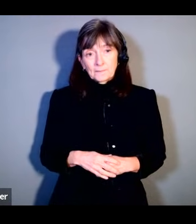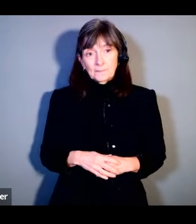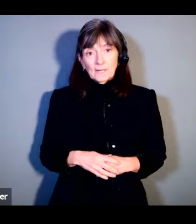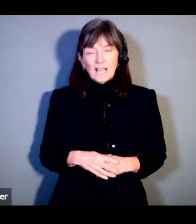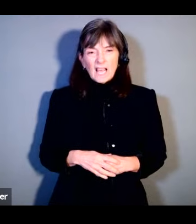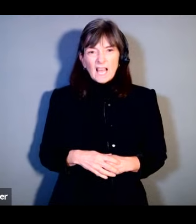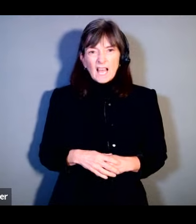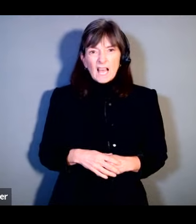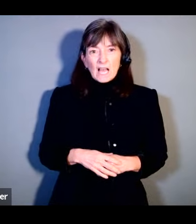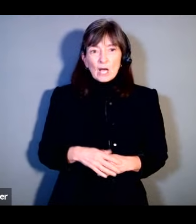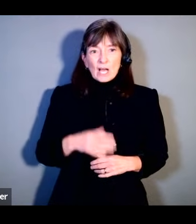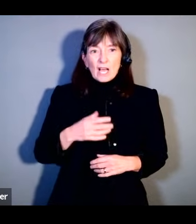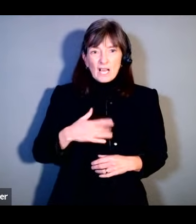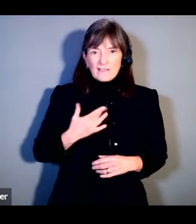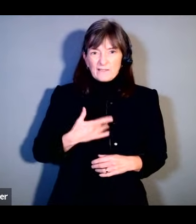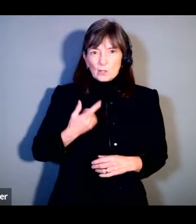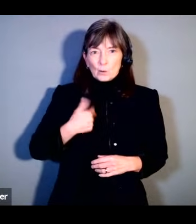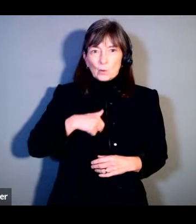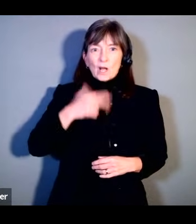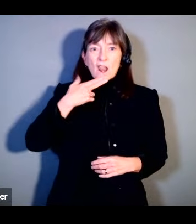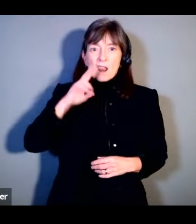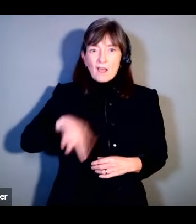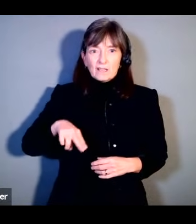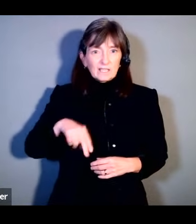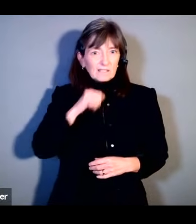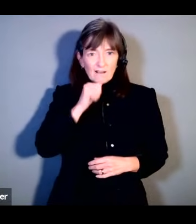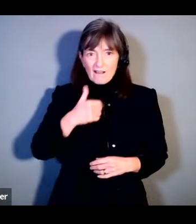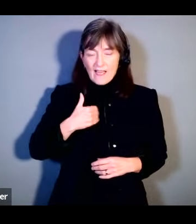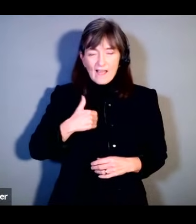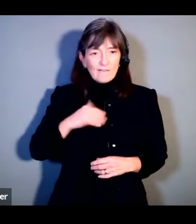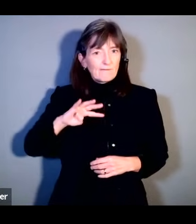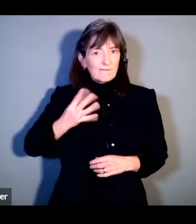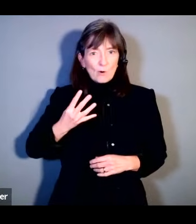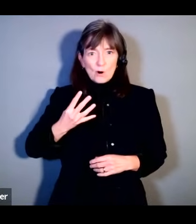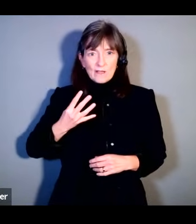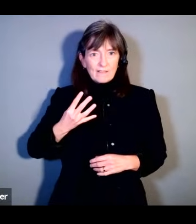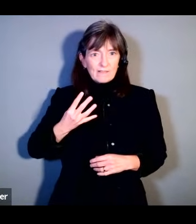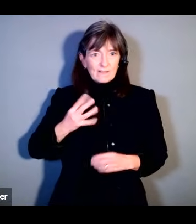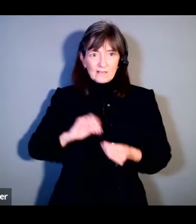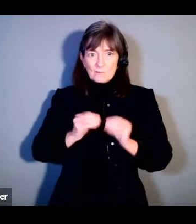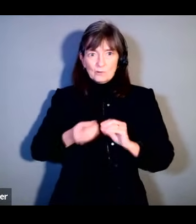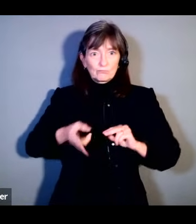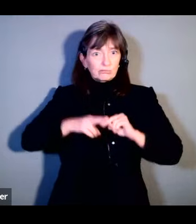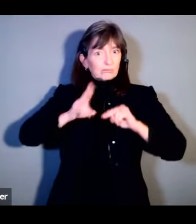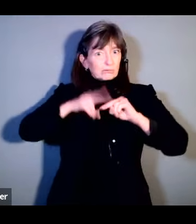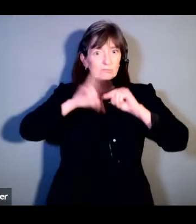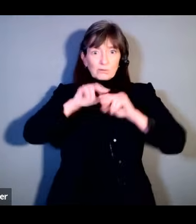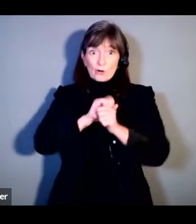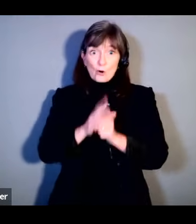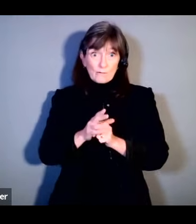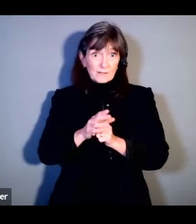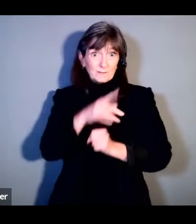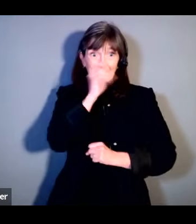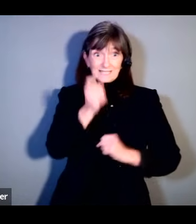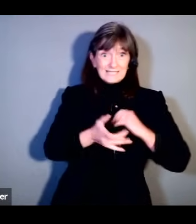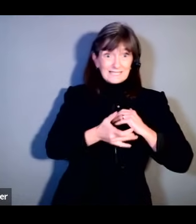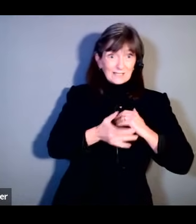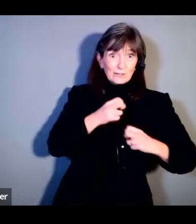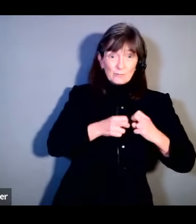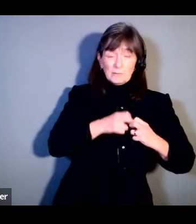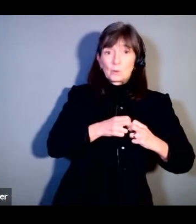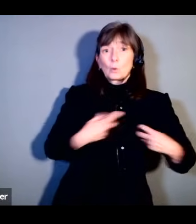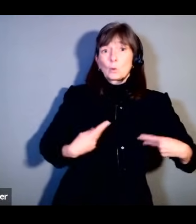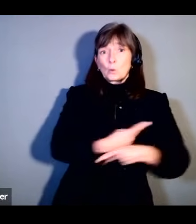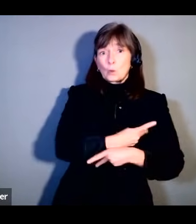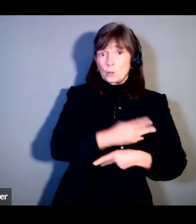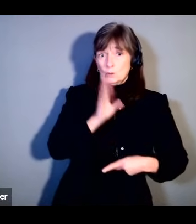we're not in a fourth wave right now, all things considered, with the IT systems issue. Should that